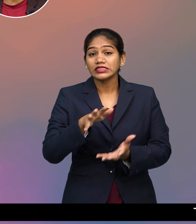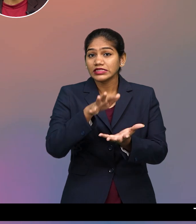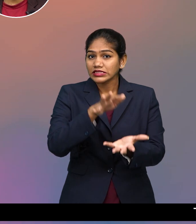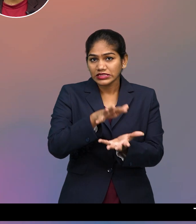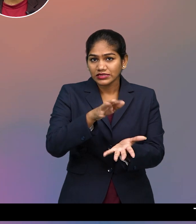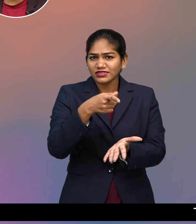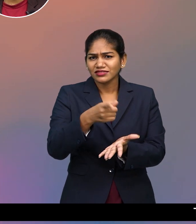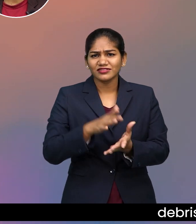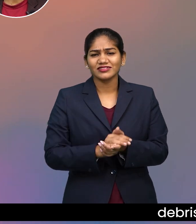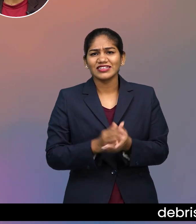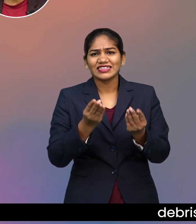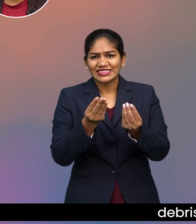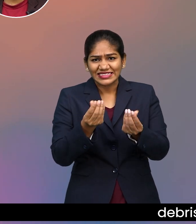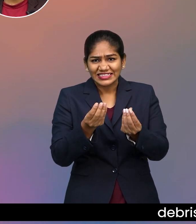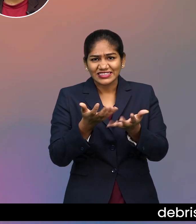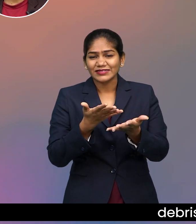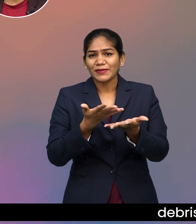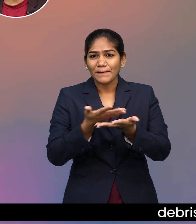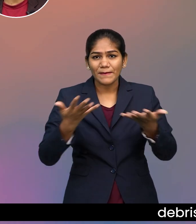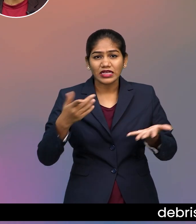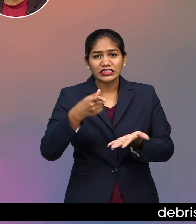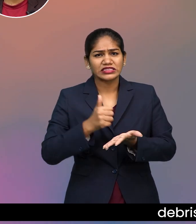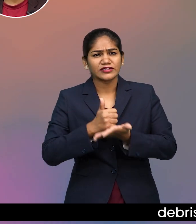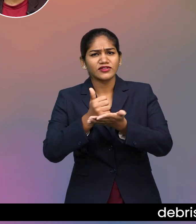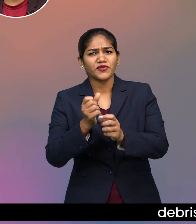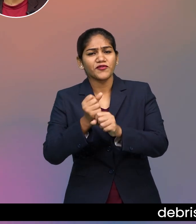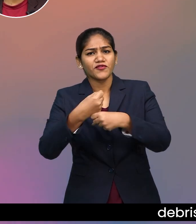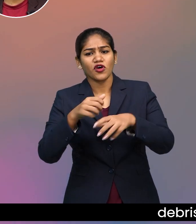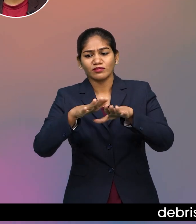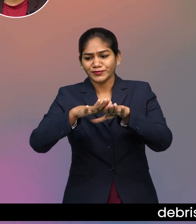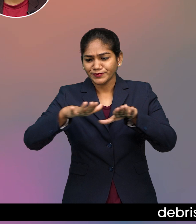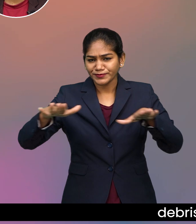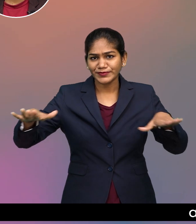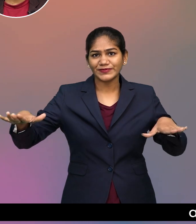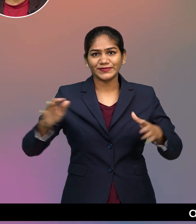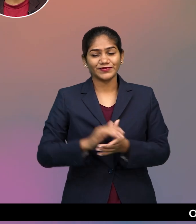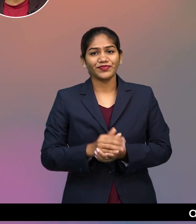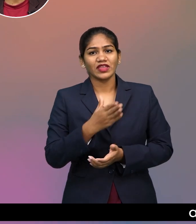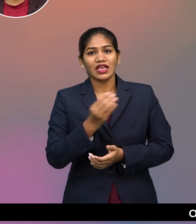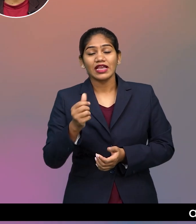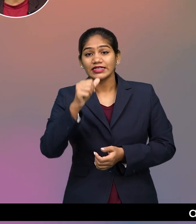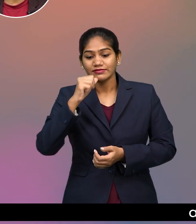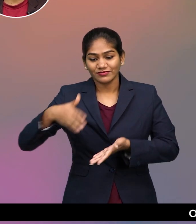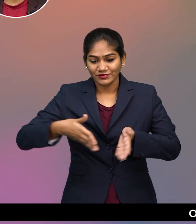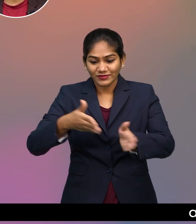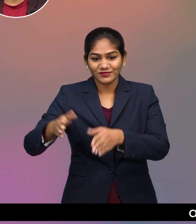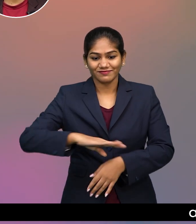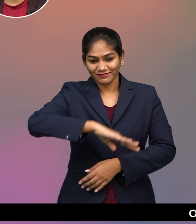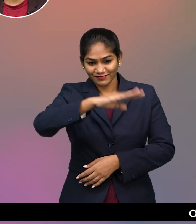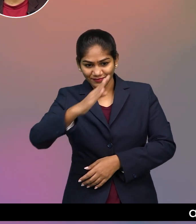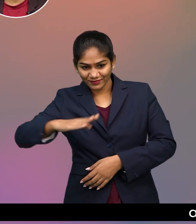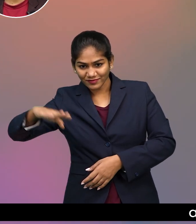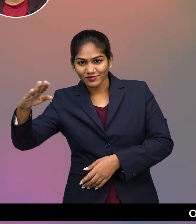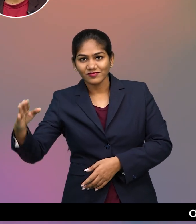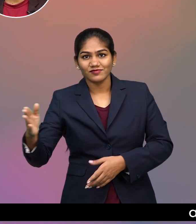These dumped debris help to form plains and river basins.